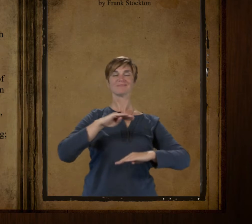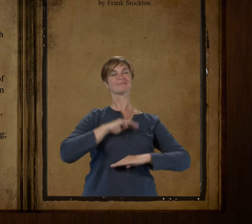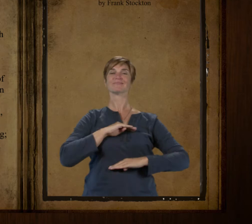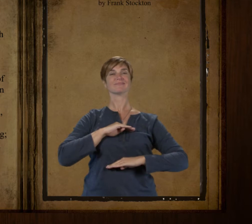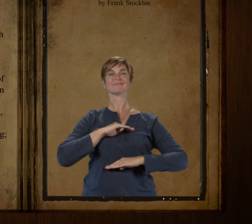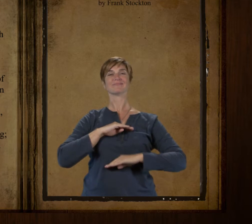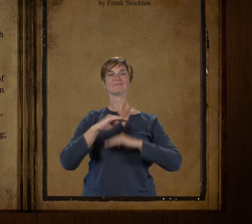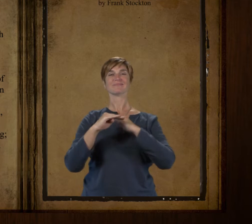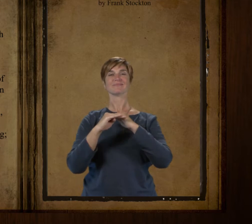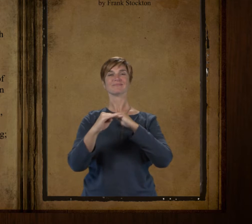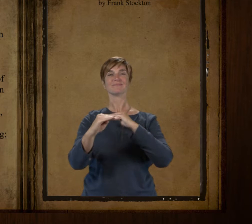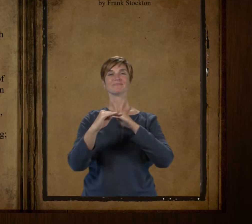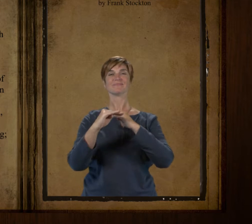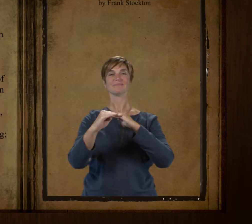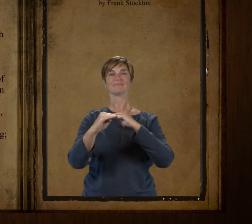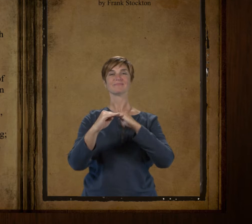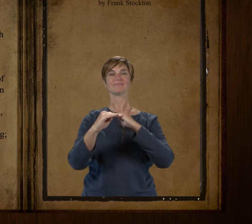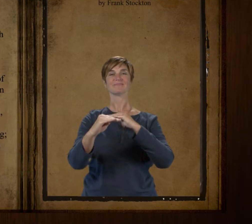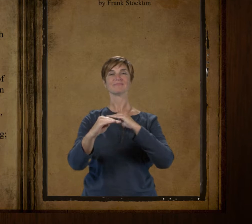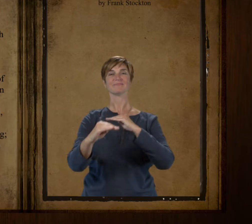was done.